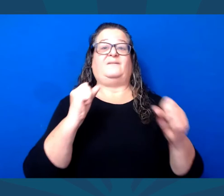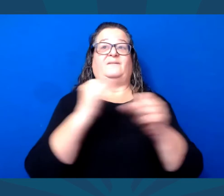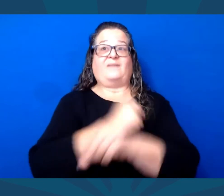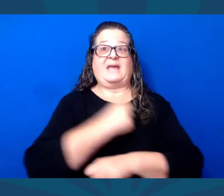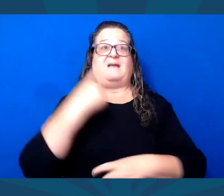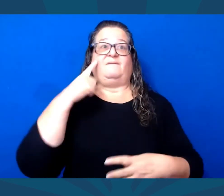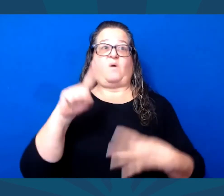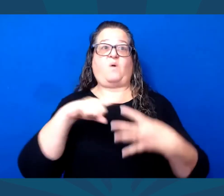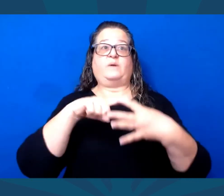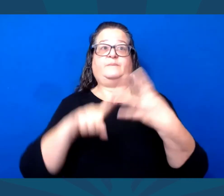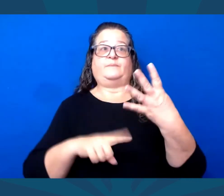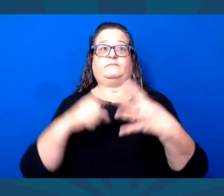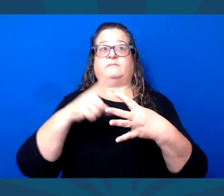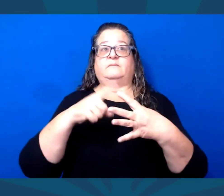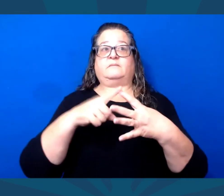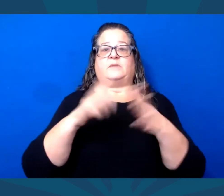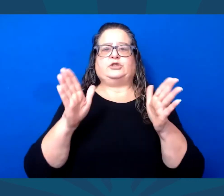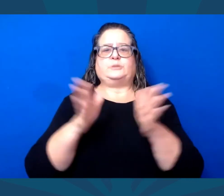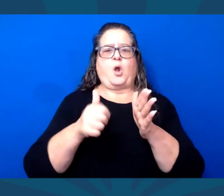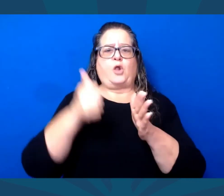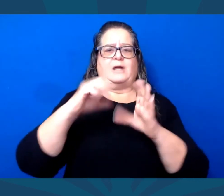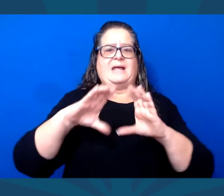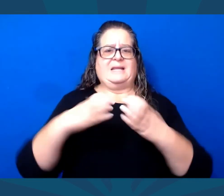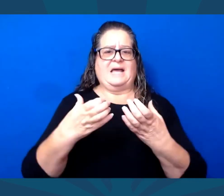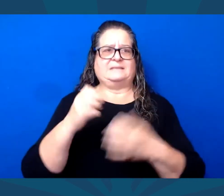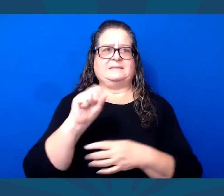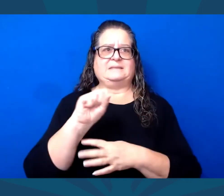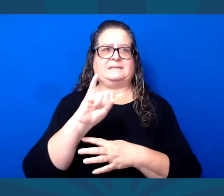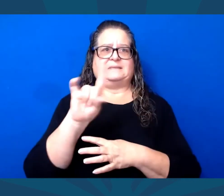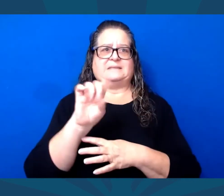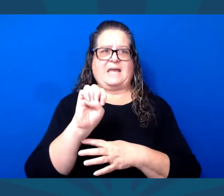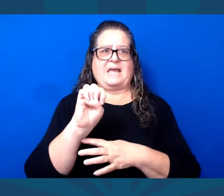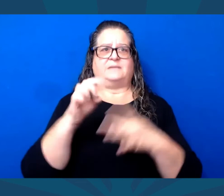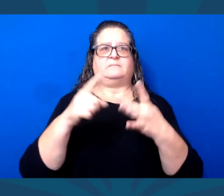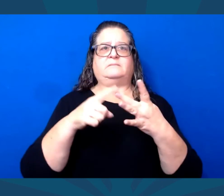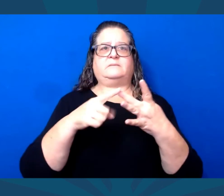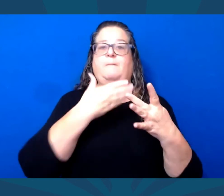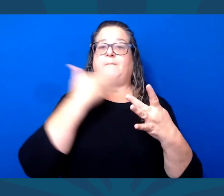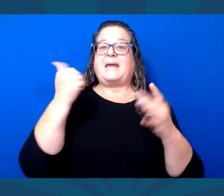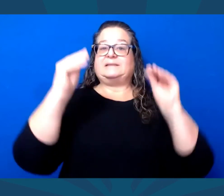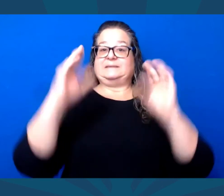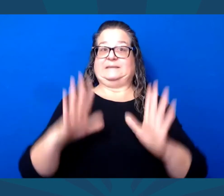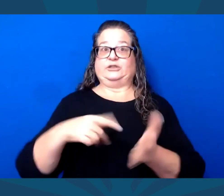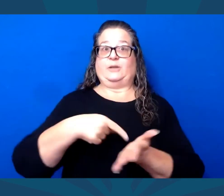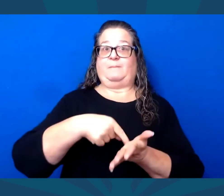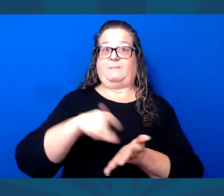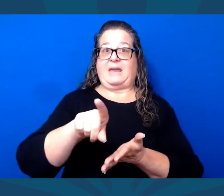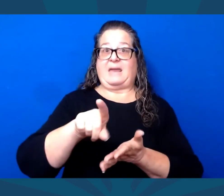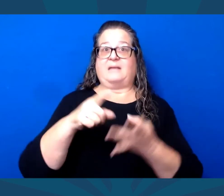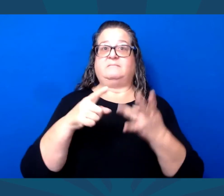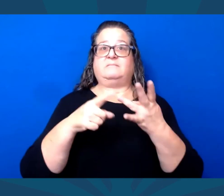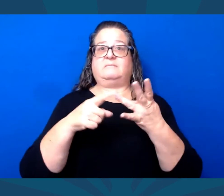In office, Oscar will fight for smaller class sizes and better teacher pay,